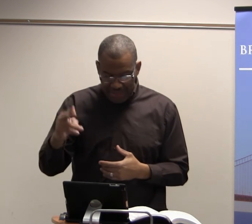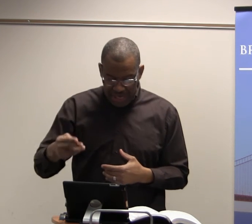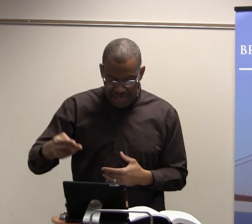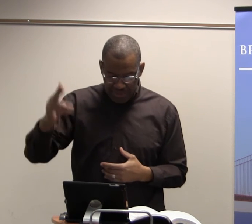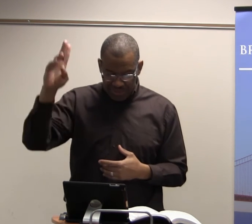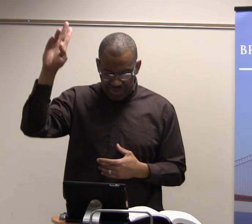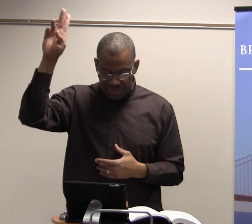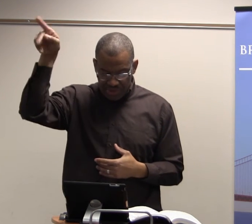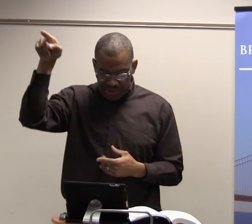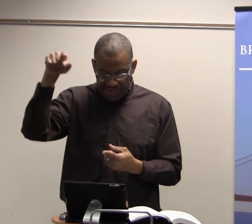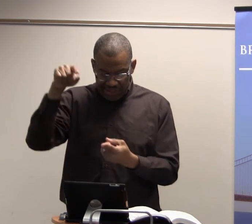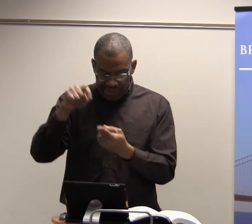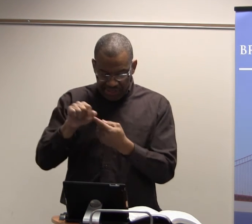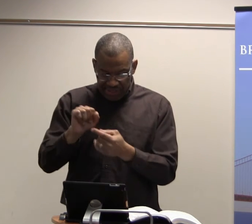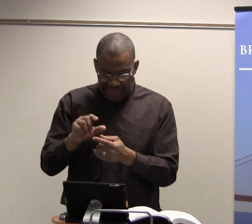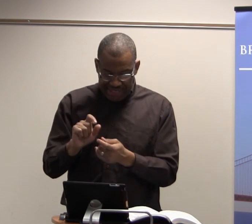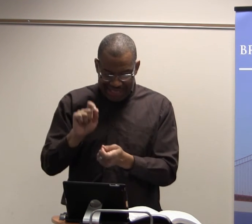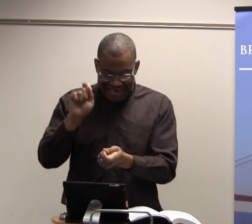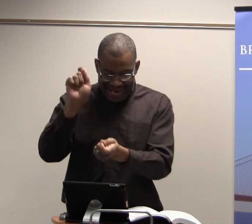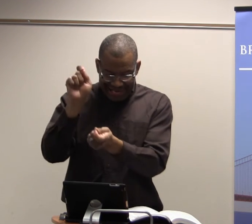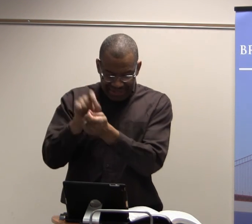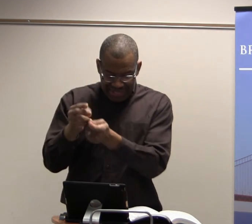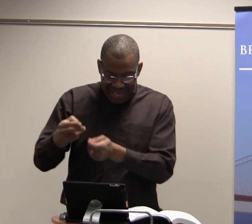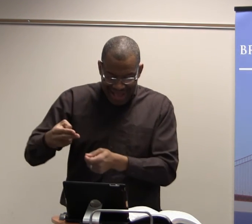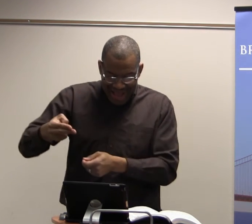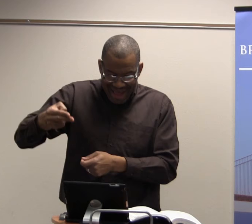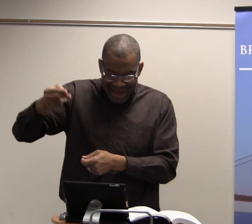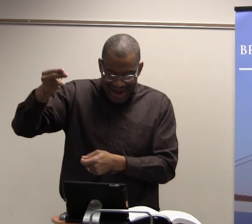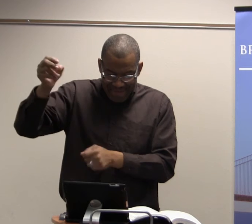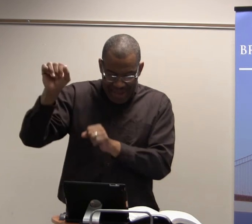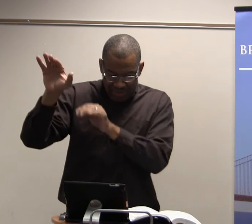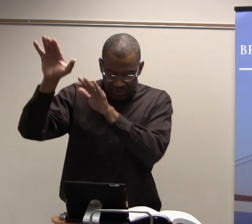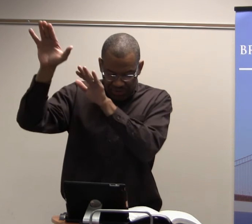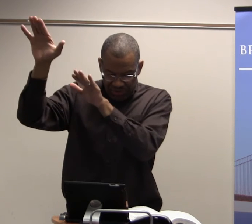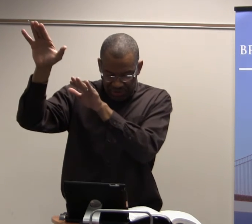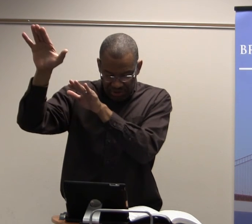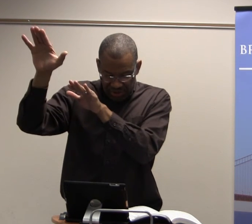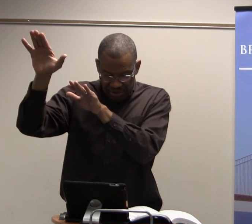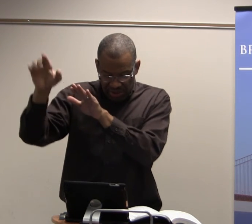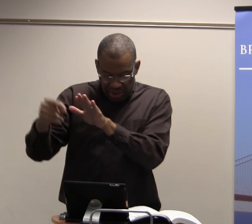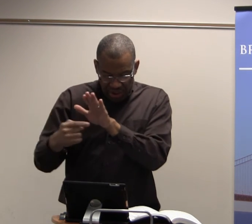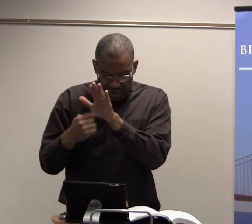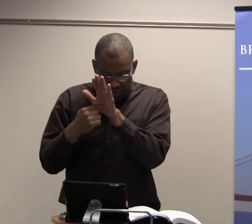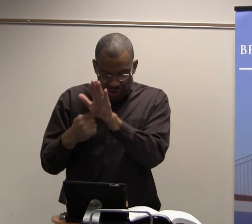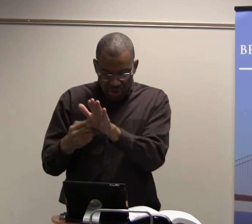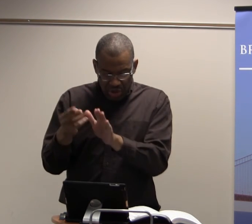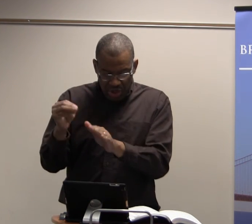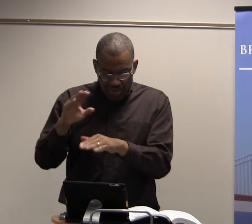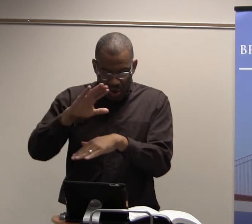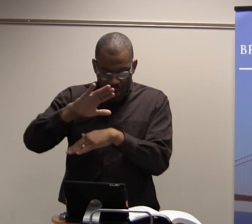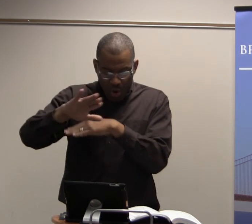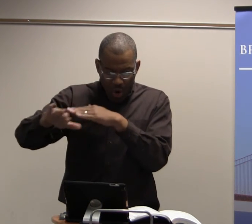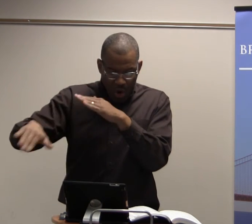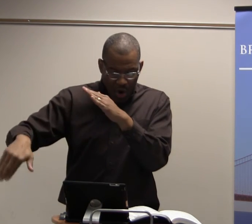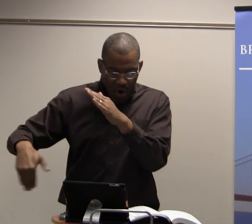take him up into the high mountains and it showed him all